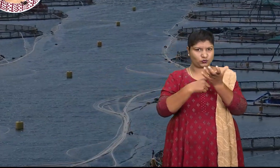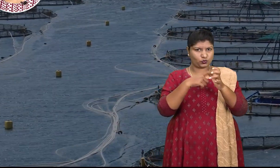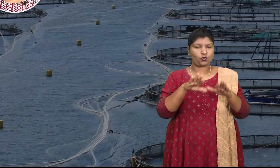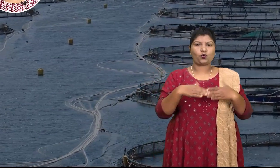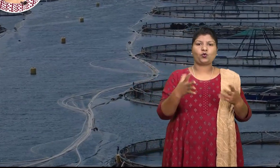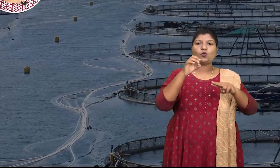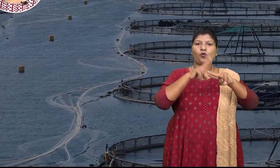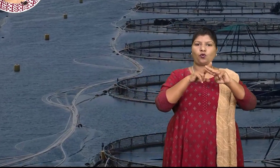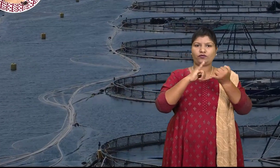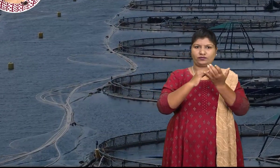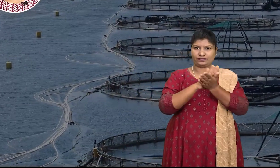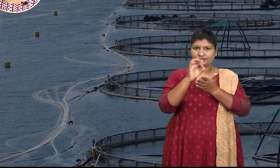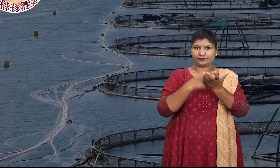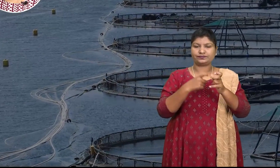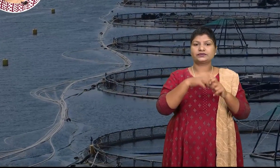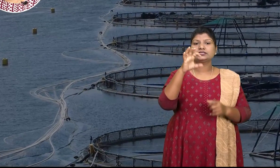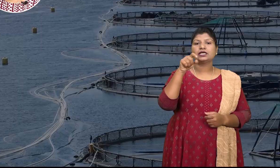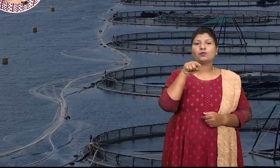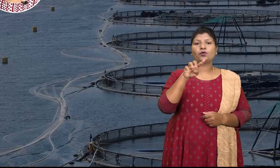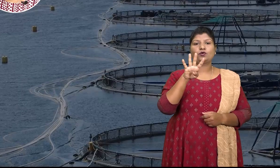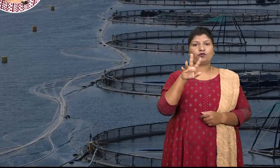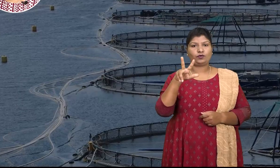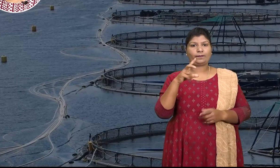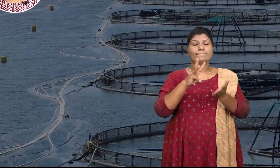0.48 million square meters.